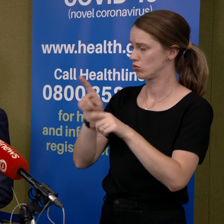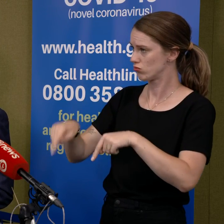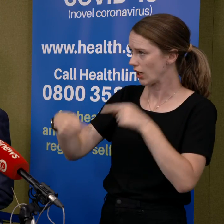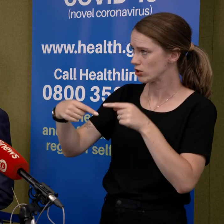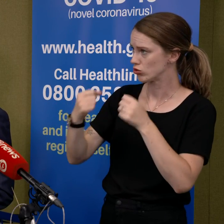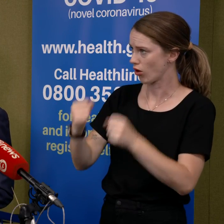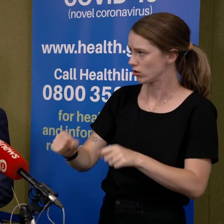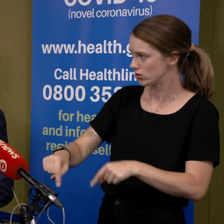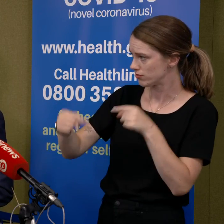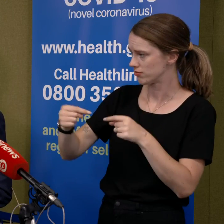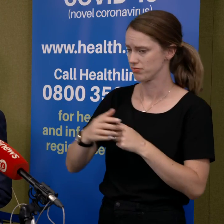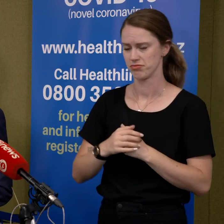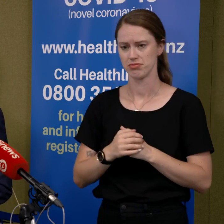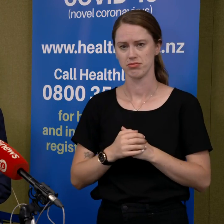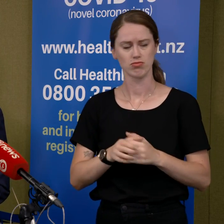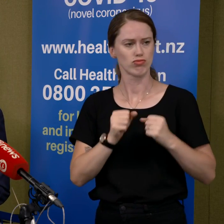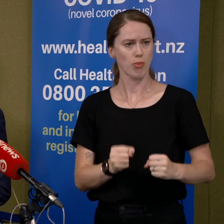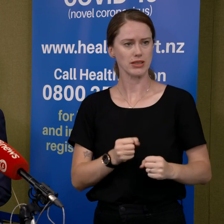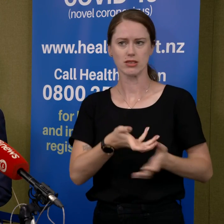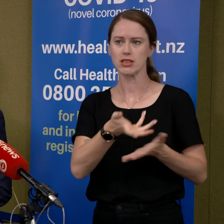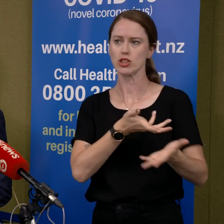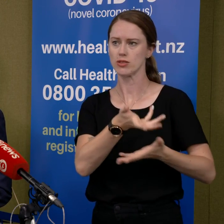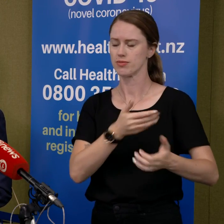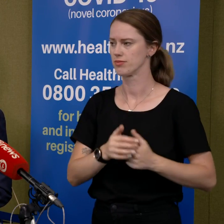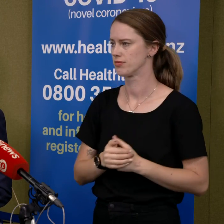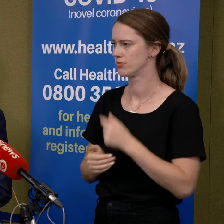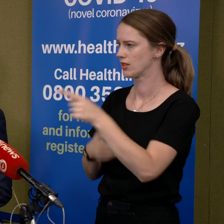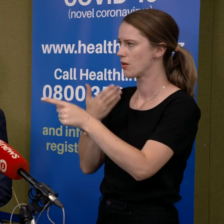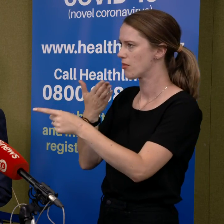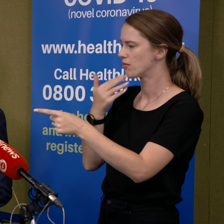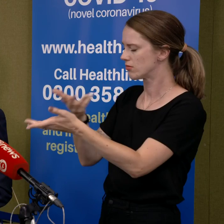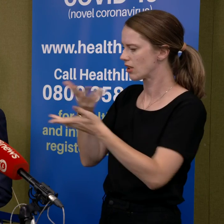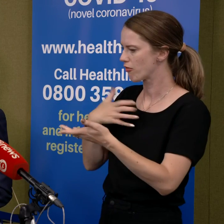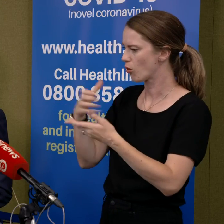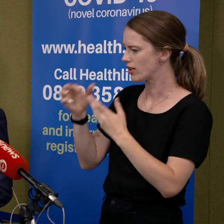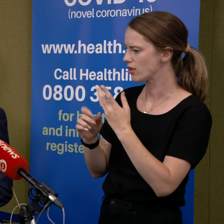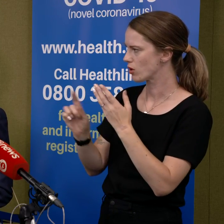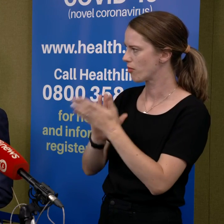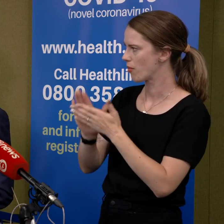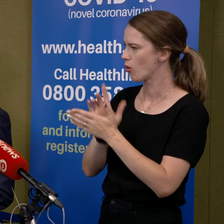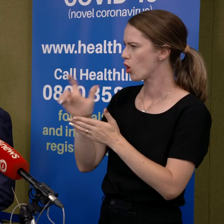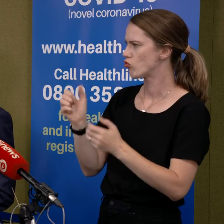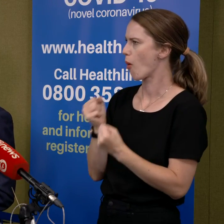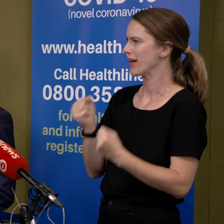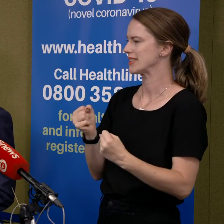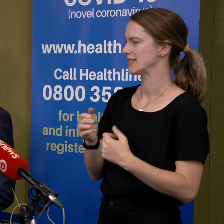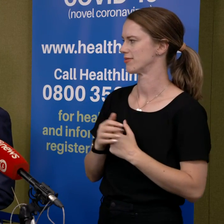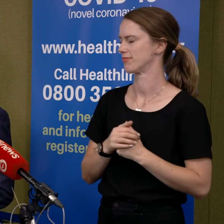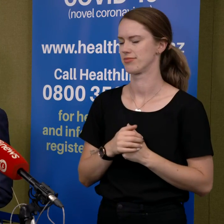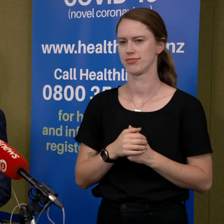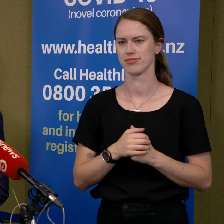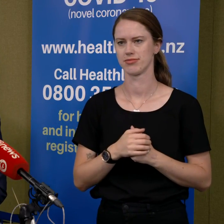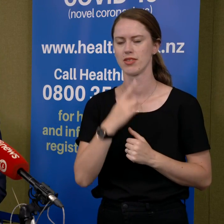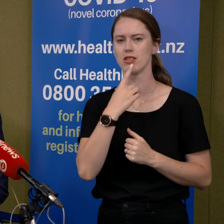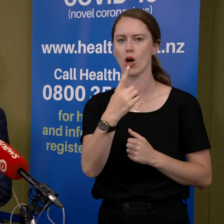How strongly did you push back? It was a fairly robust discussion. Could you give a few more details about what you mean by robust? I